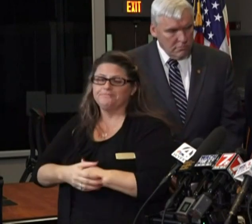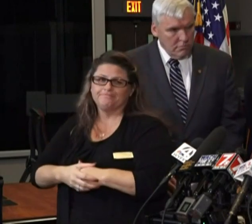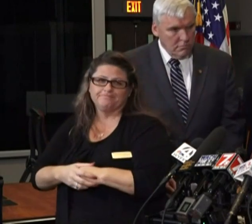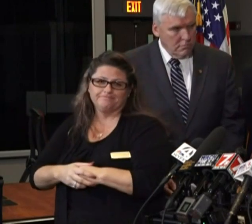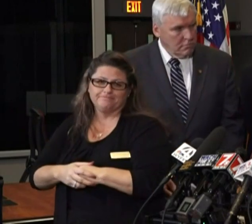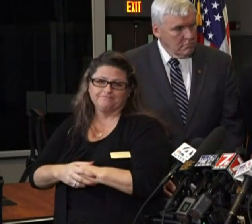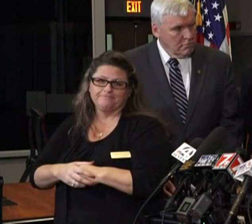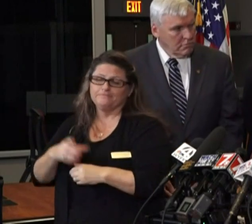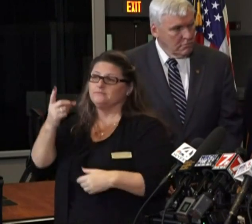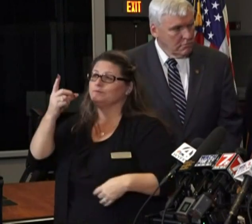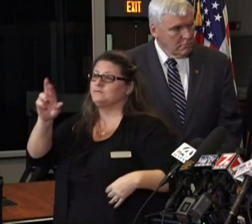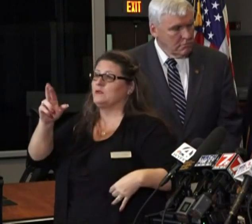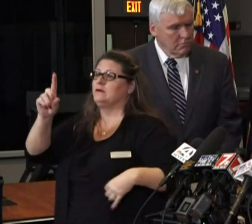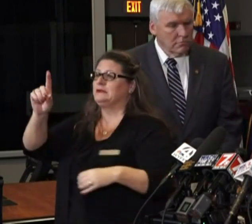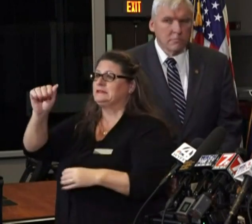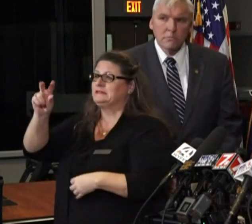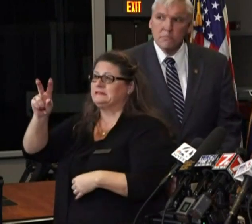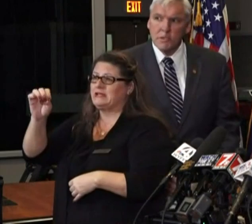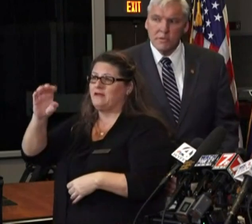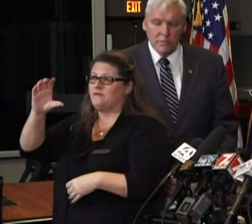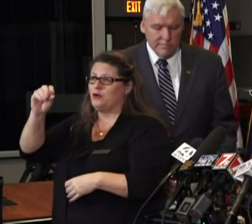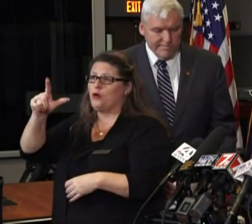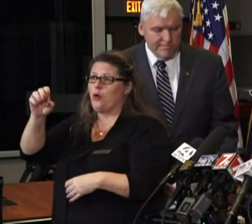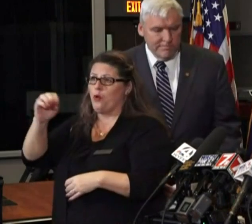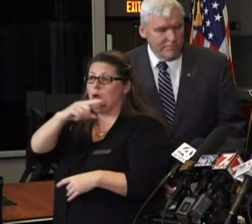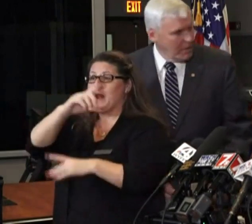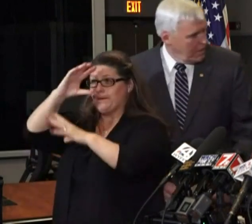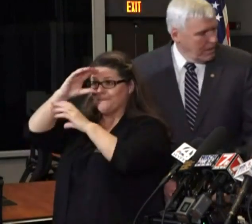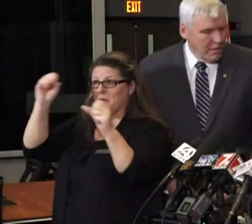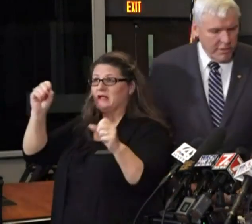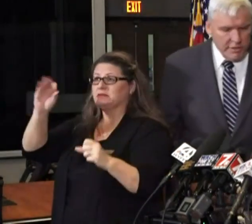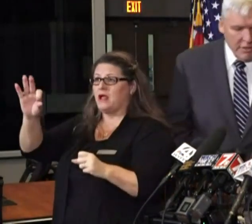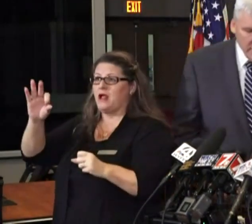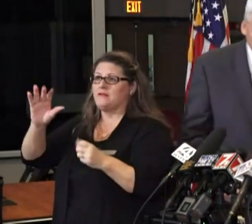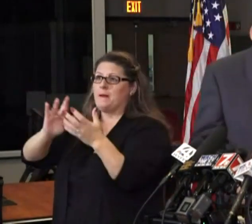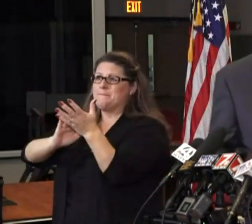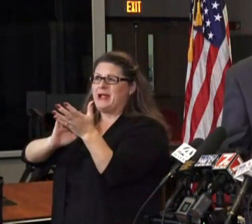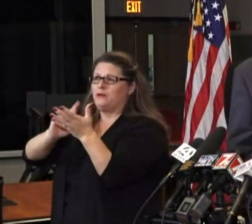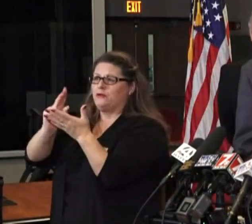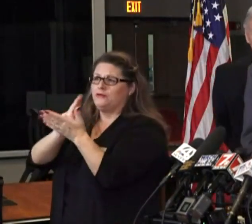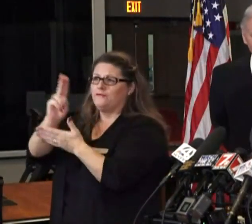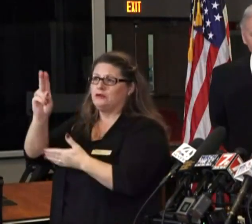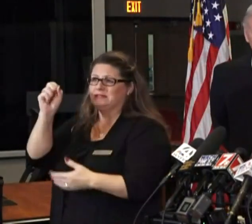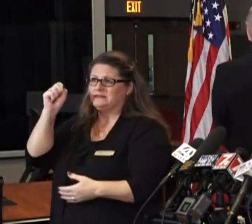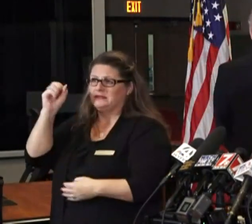much. Dr. Dave Cole, President of Medical University, South Carolina. Thank you, Governor.